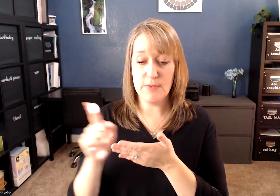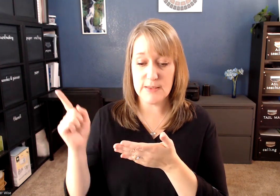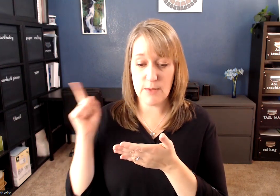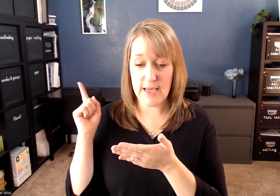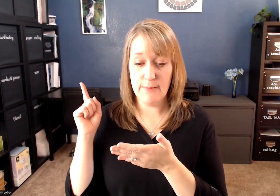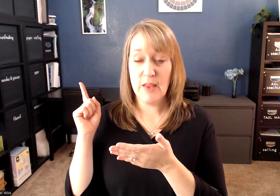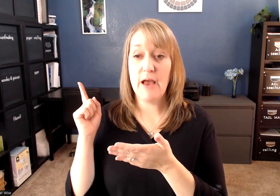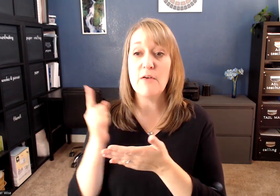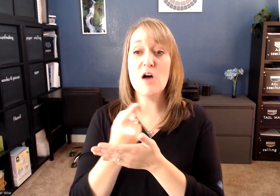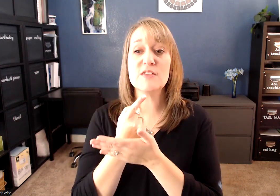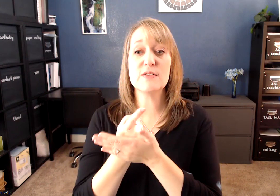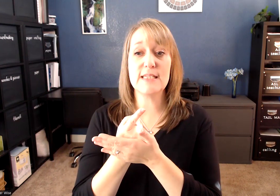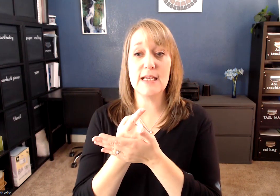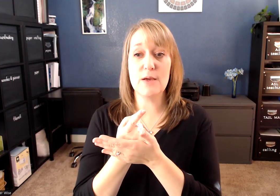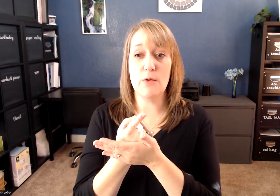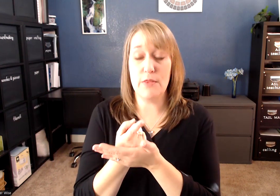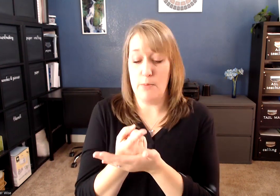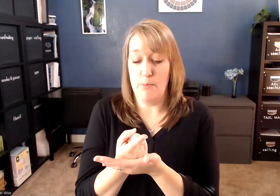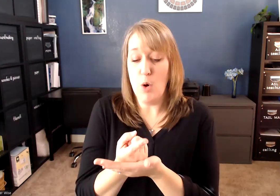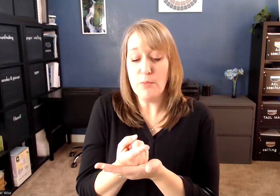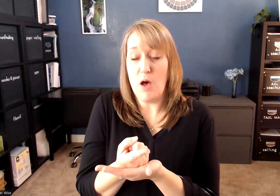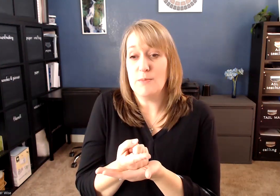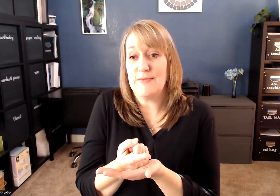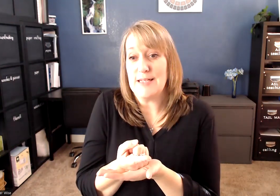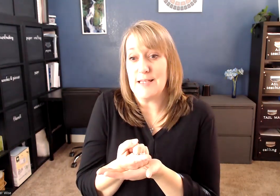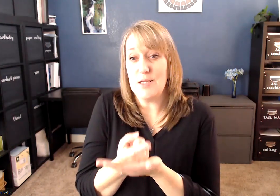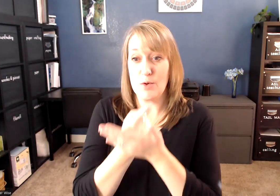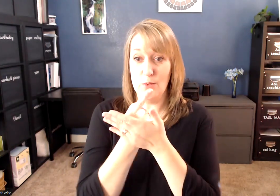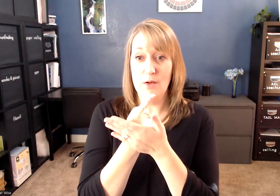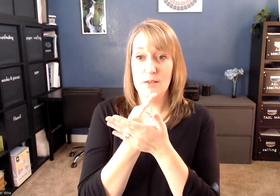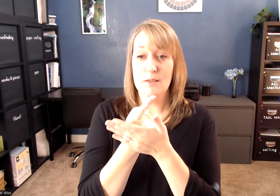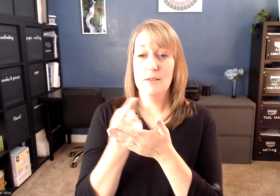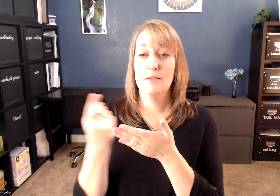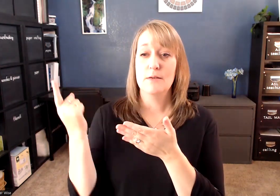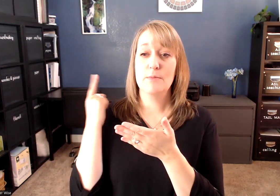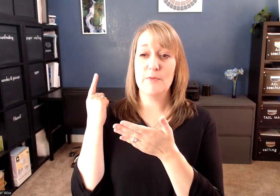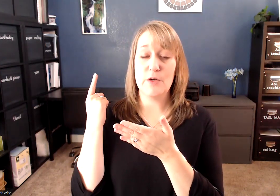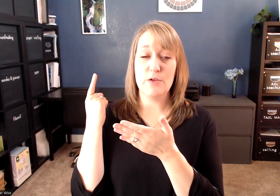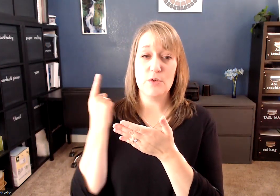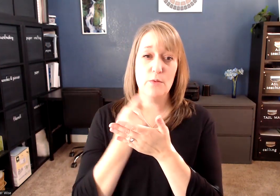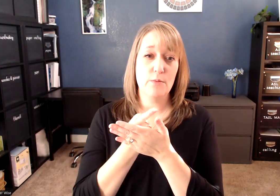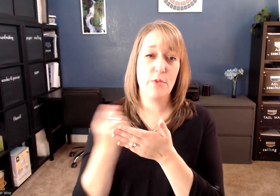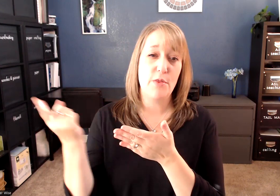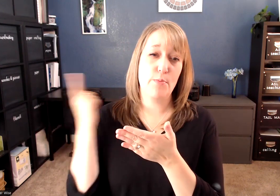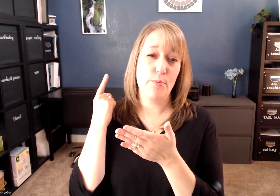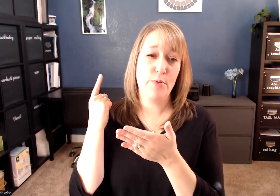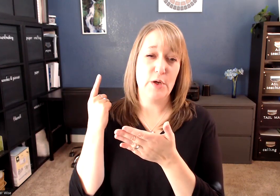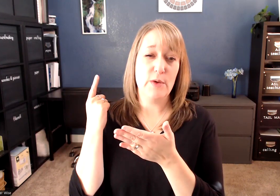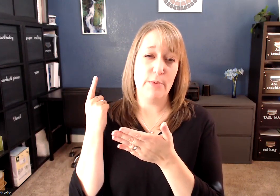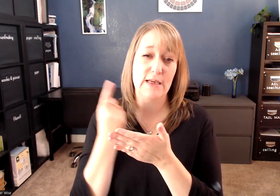this way. I've also seen it with both palms facing you before you do put your week back